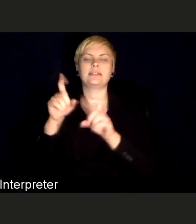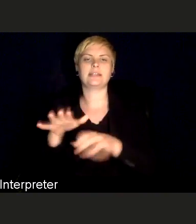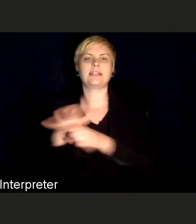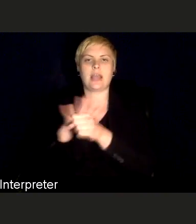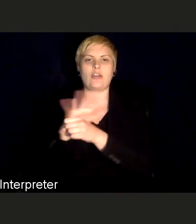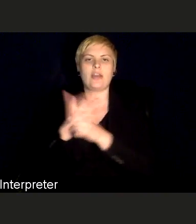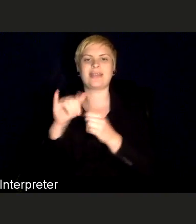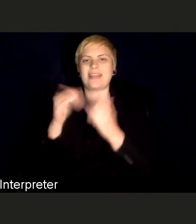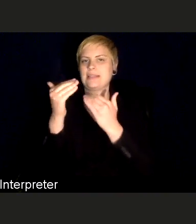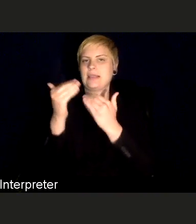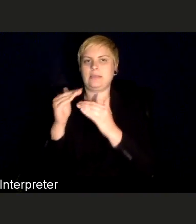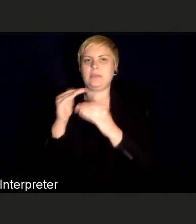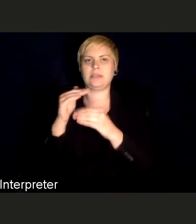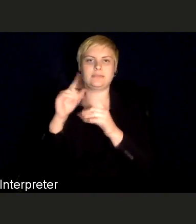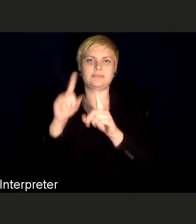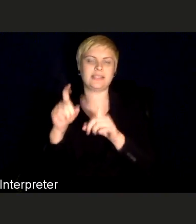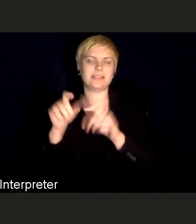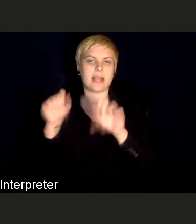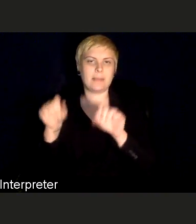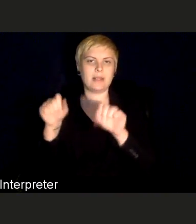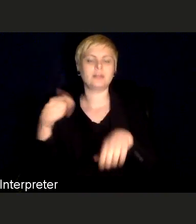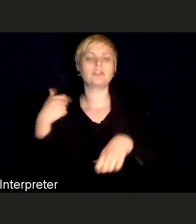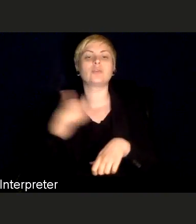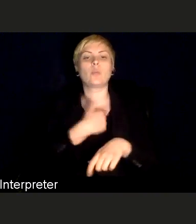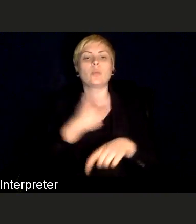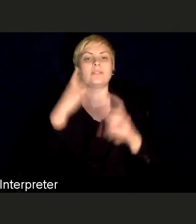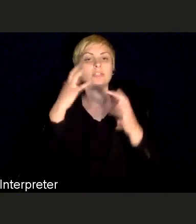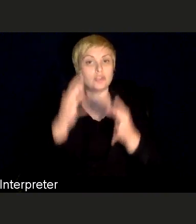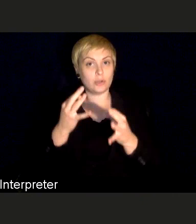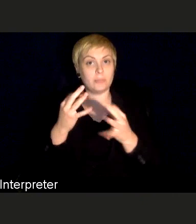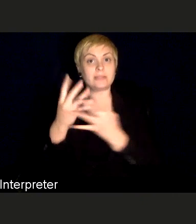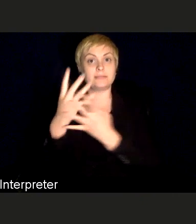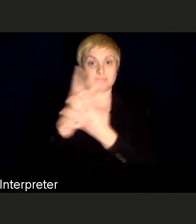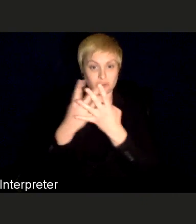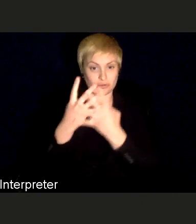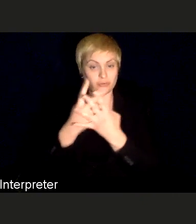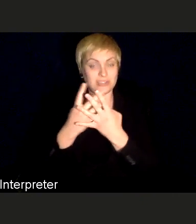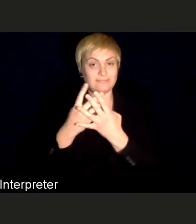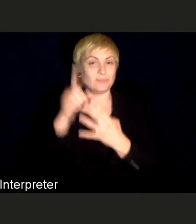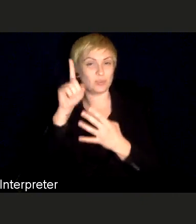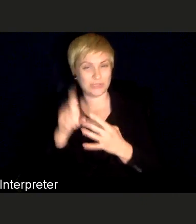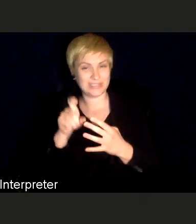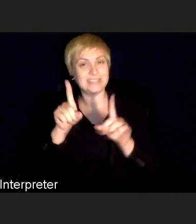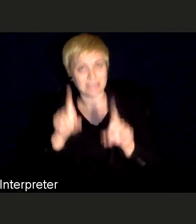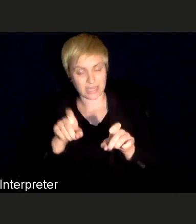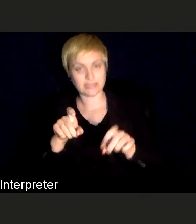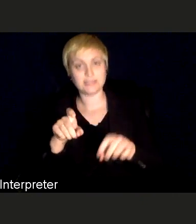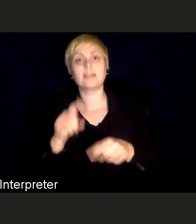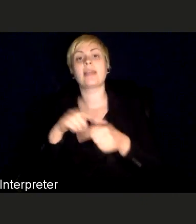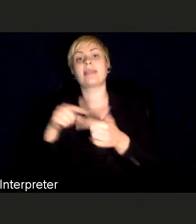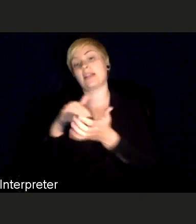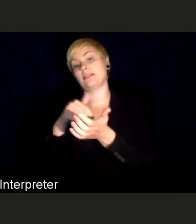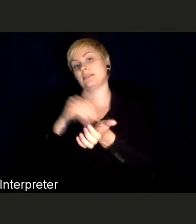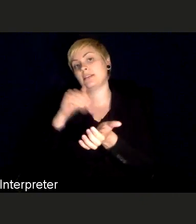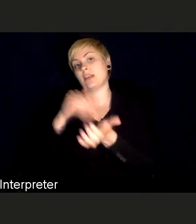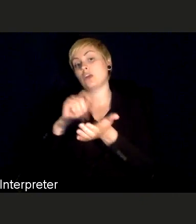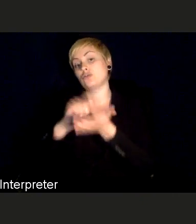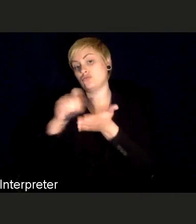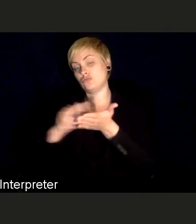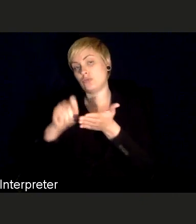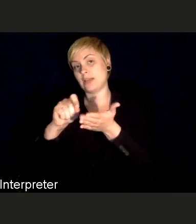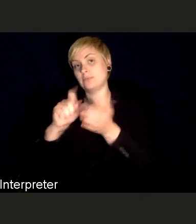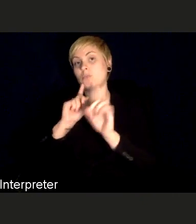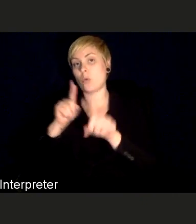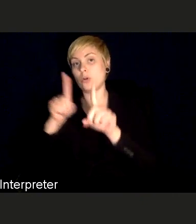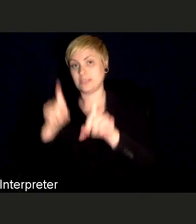So we've determined through the screening that you need tested. You or your physician has sent you for the testing. You've been tested. Now, one